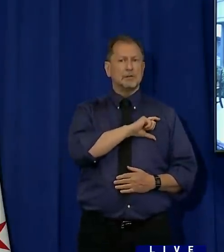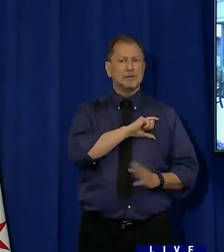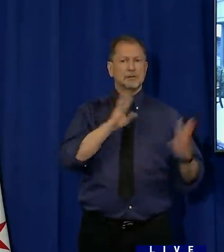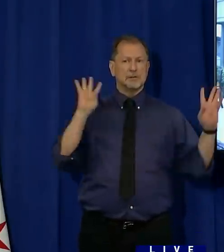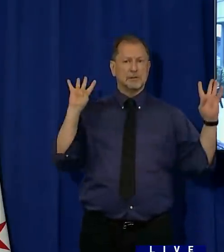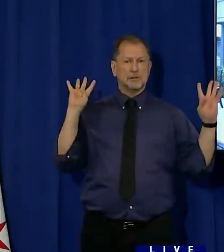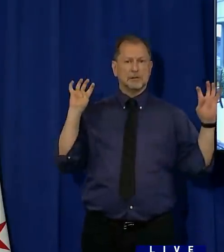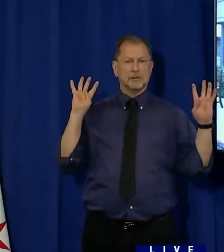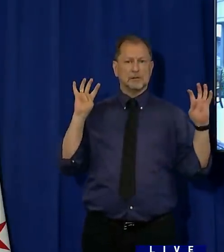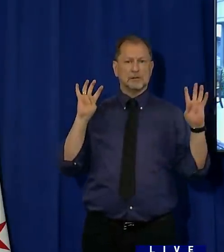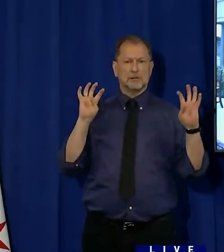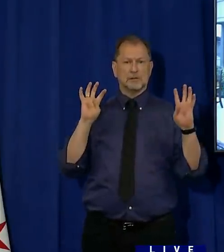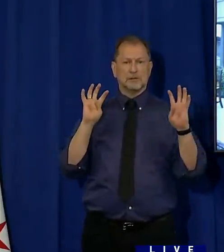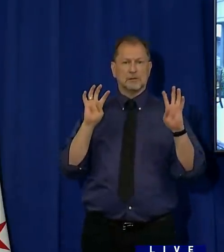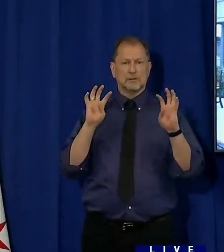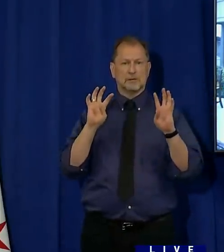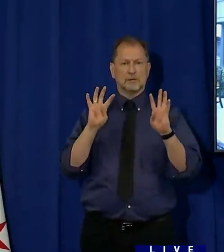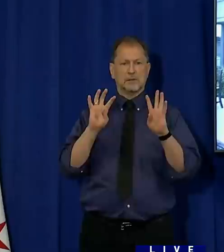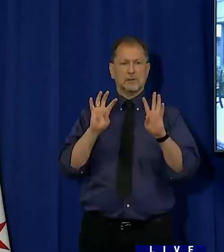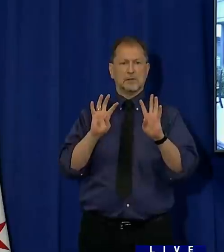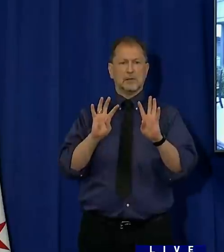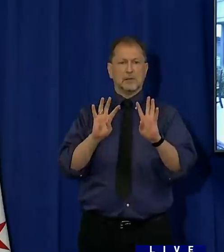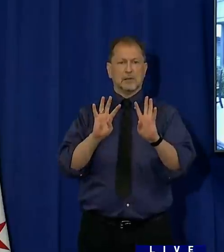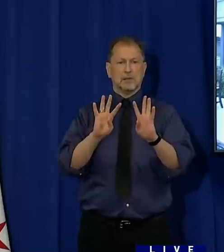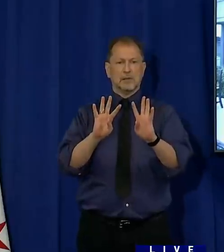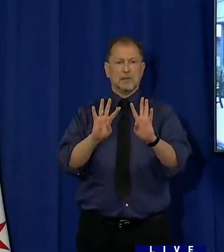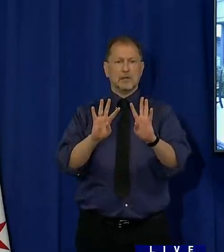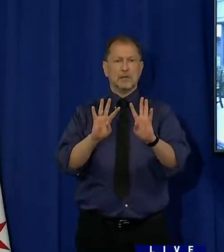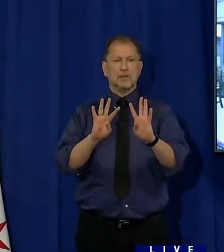shopping center where my office is located at.